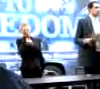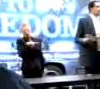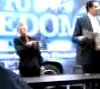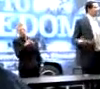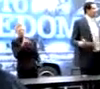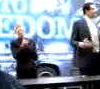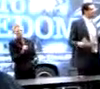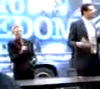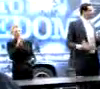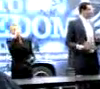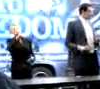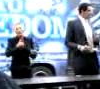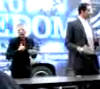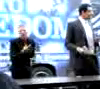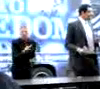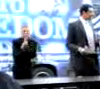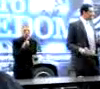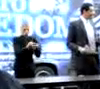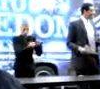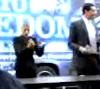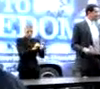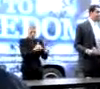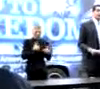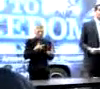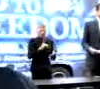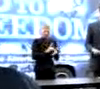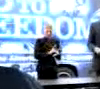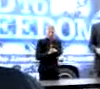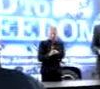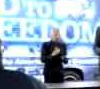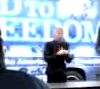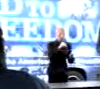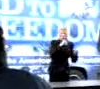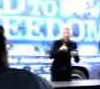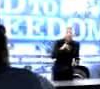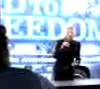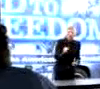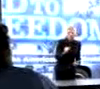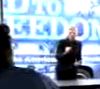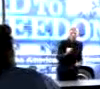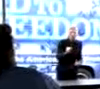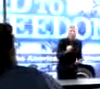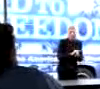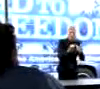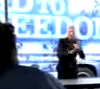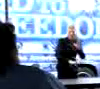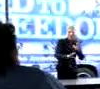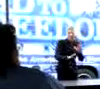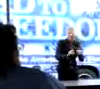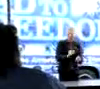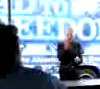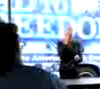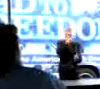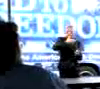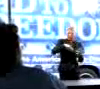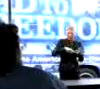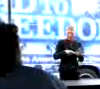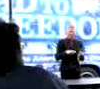but they just assume that they have one or they treat them as if they have one even if you don't that can be a basis and a lot of people forget that one this happens